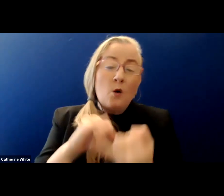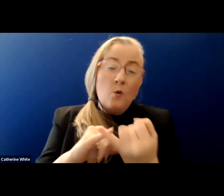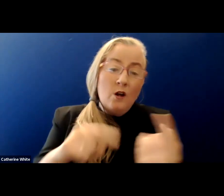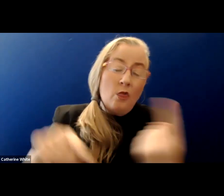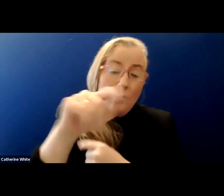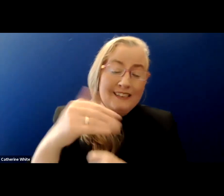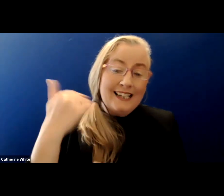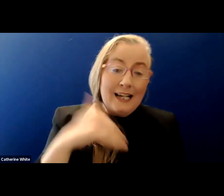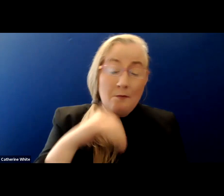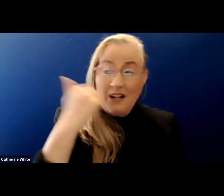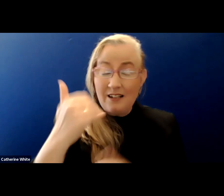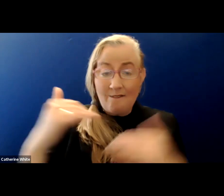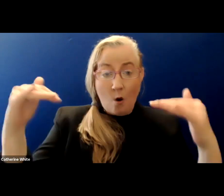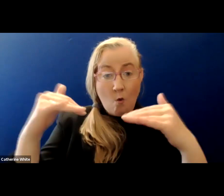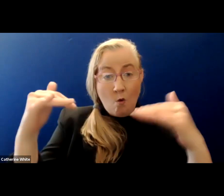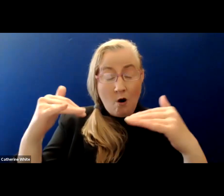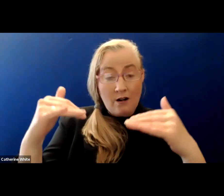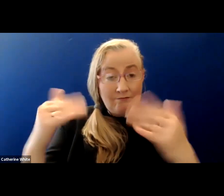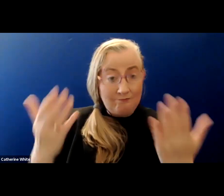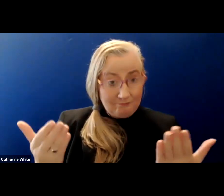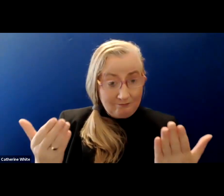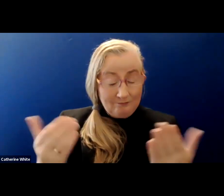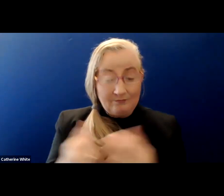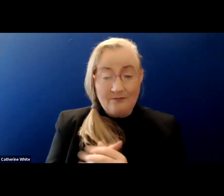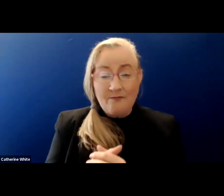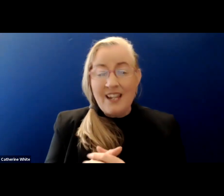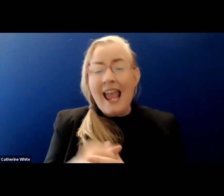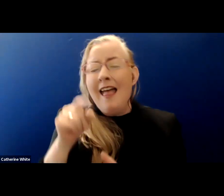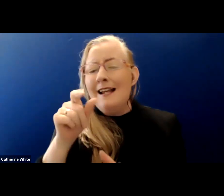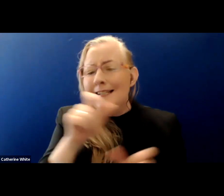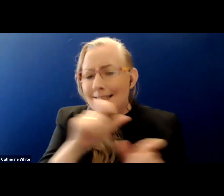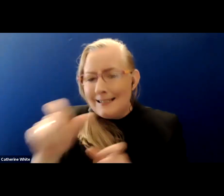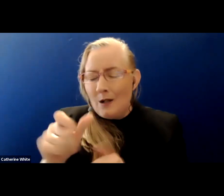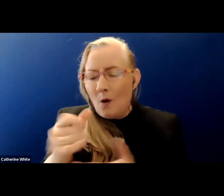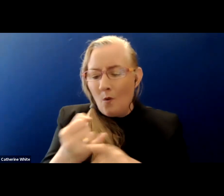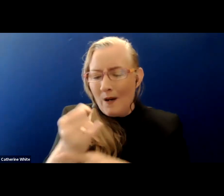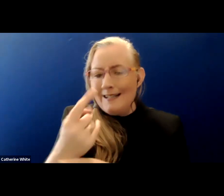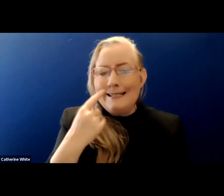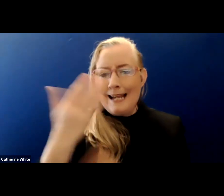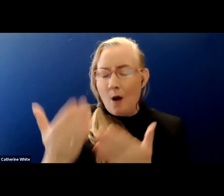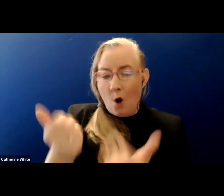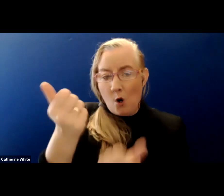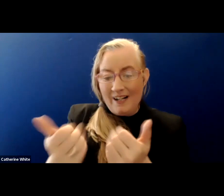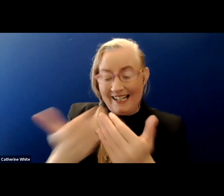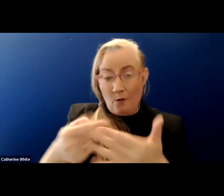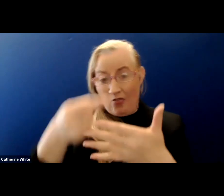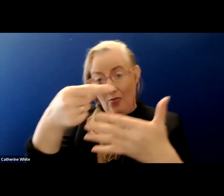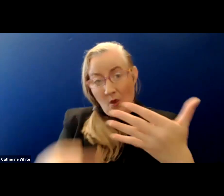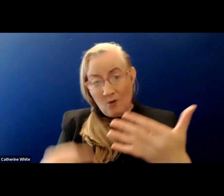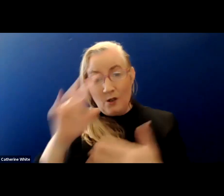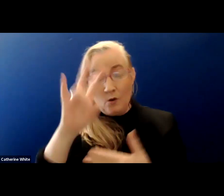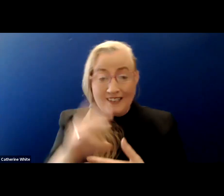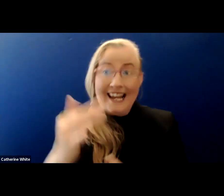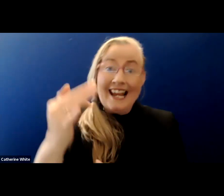result of war crimes, for example. So it still remains to be seen how the court will actually deal with these questions if and